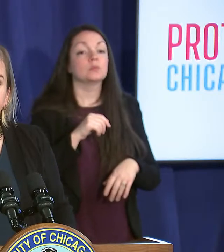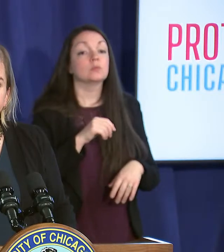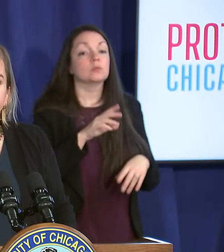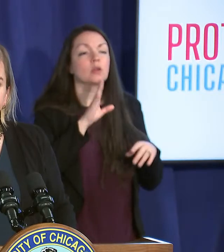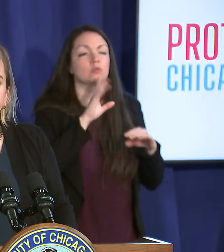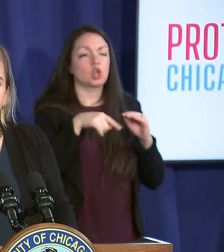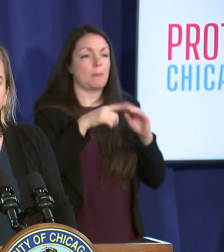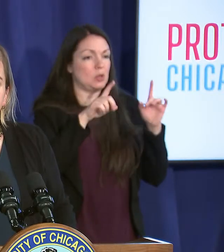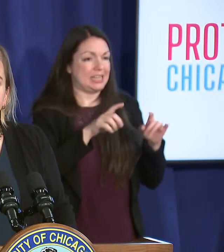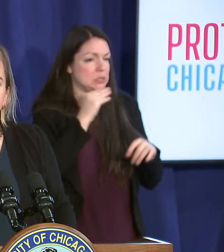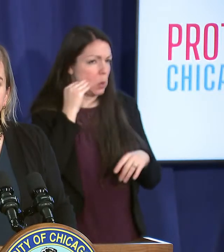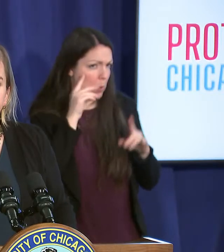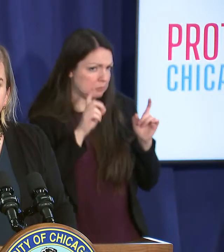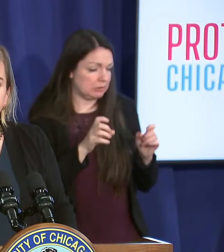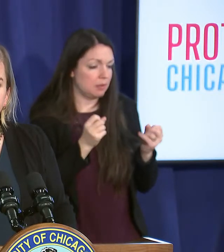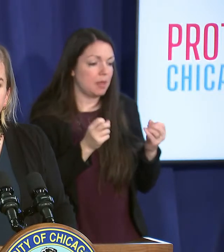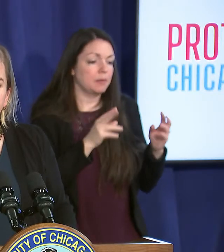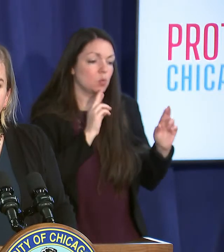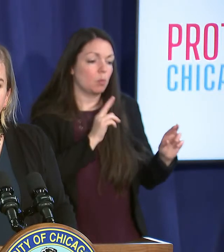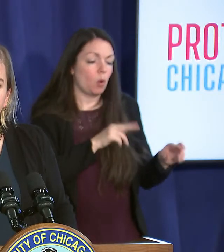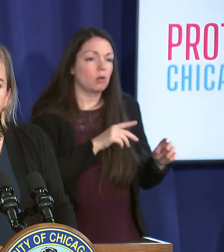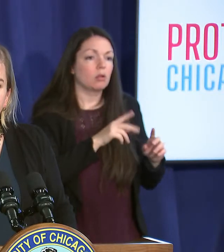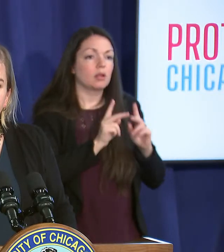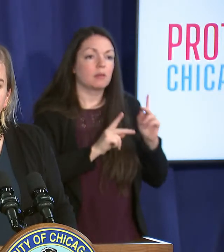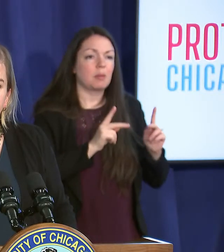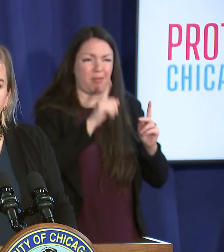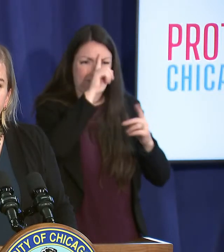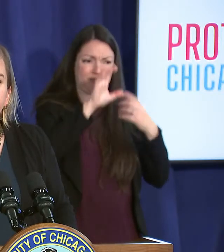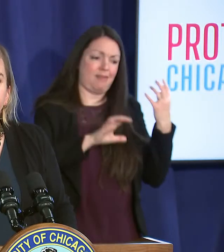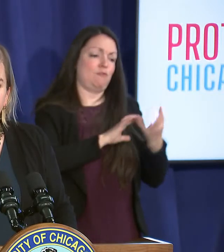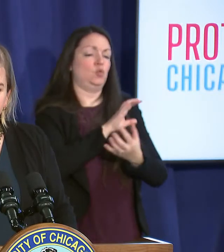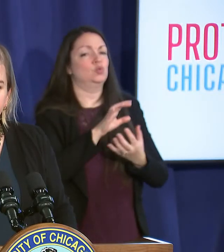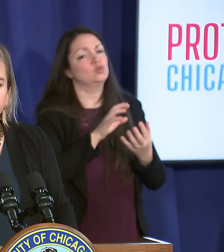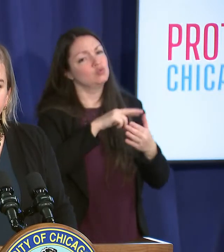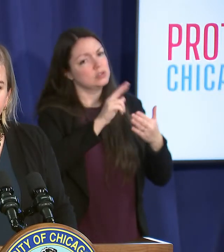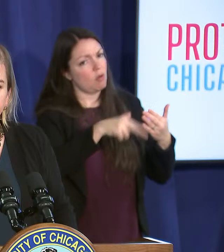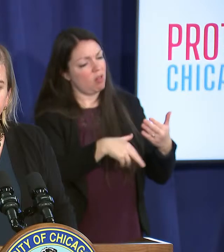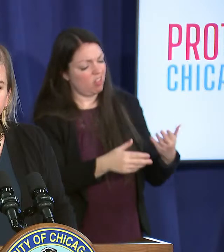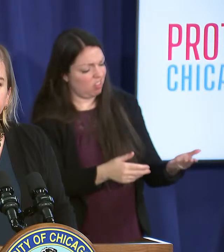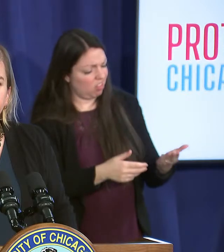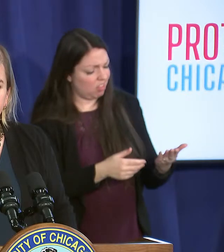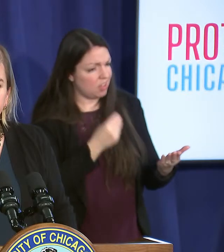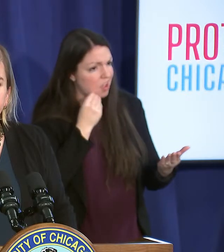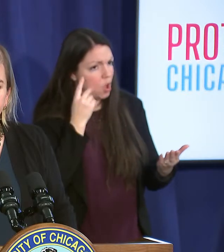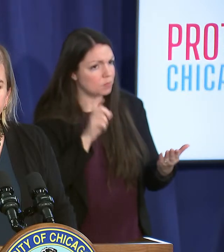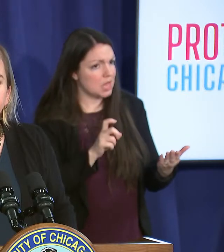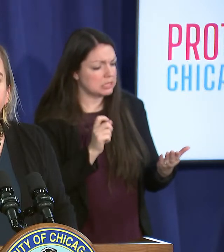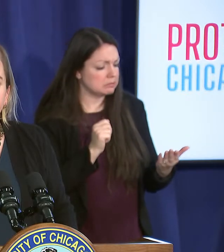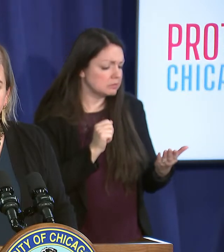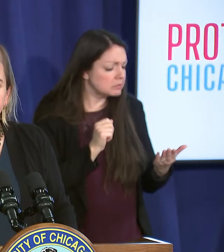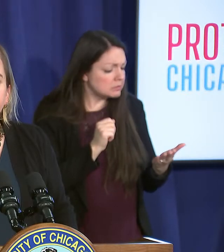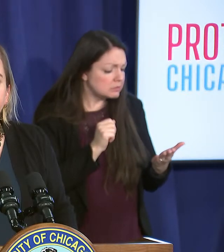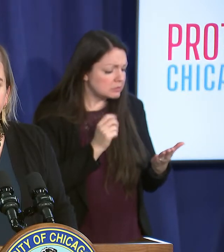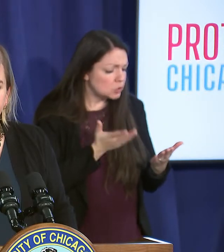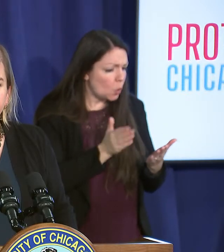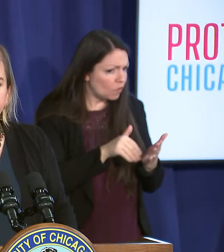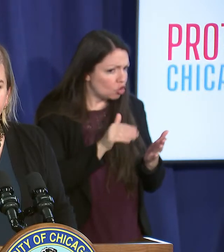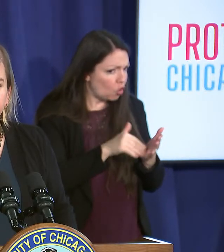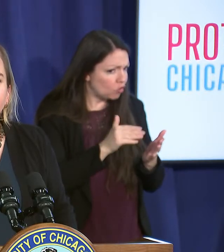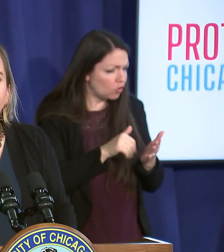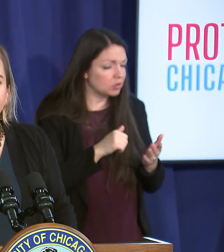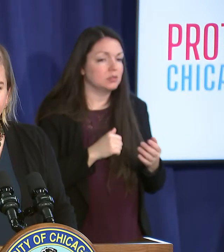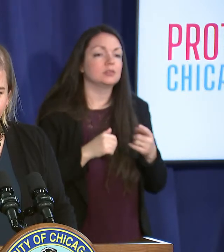home tests. Mm-hmm. We're getting a lot of reports of people being confused by the results they're getting from home tests, taking home tests over and over again. You